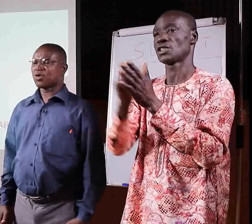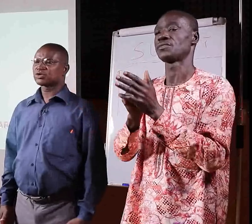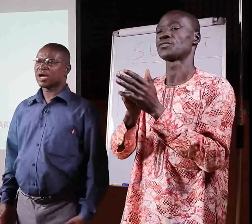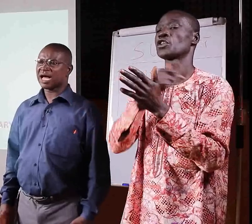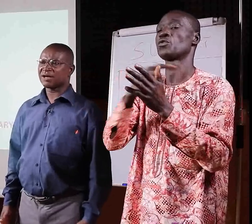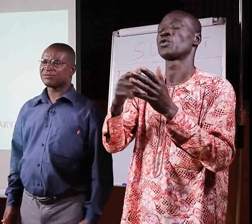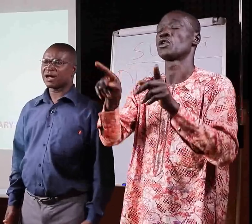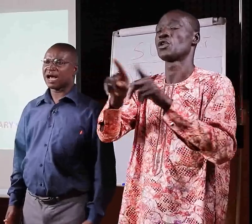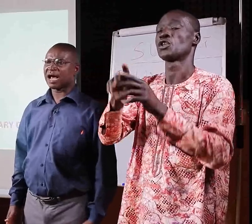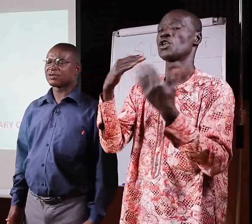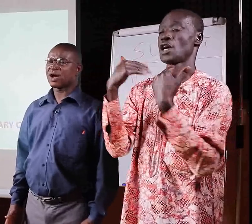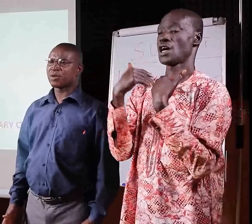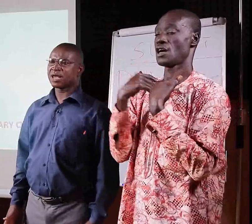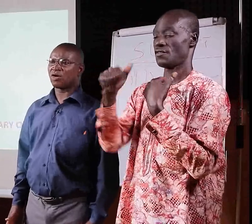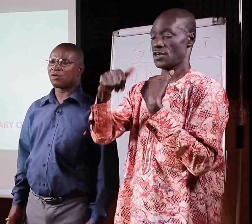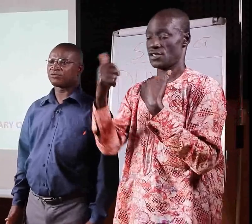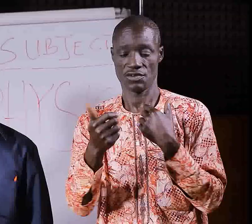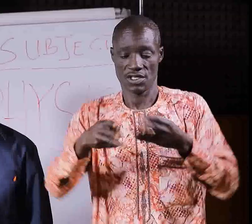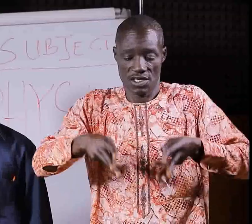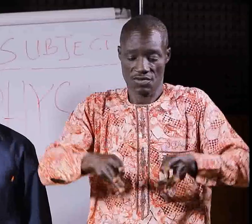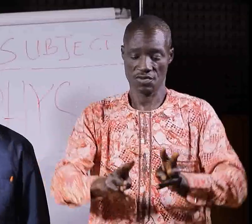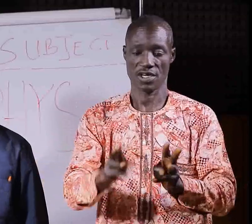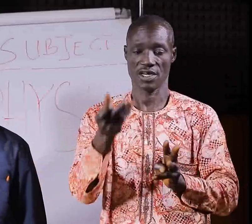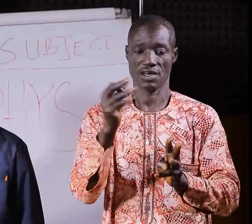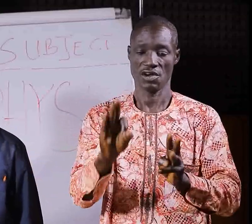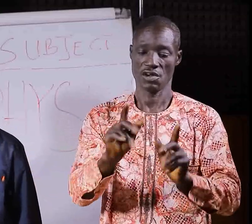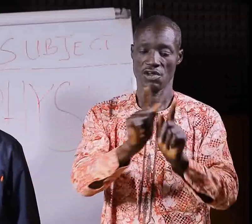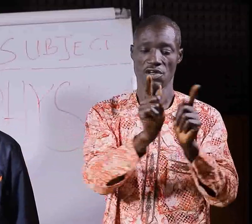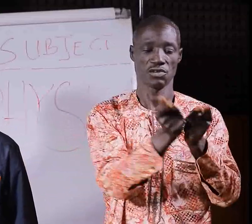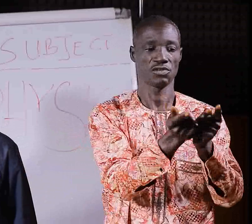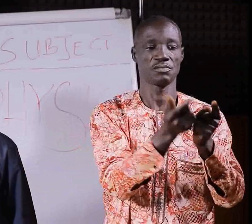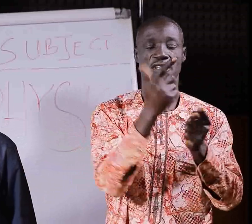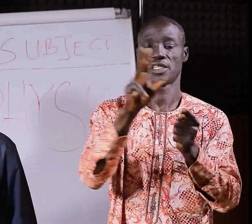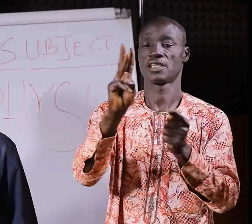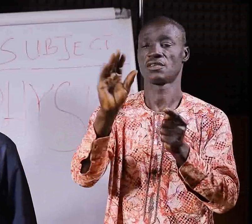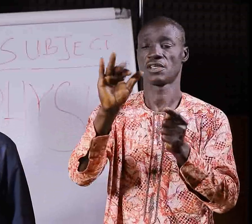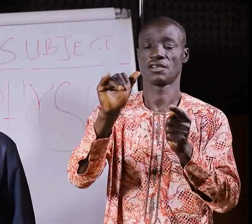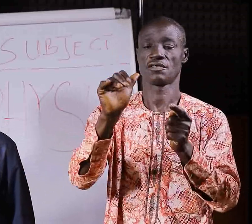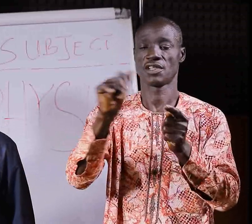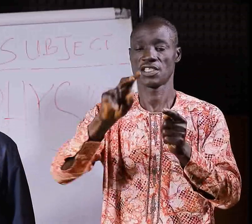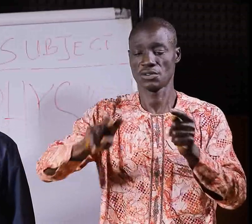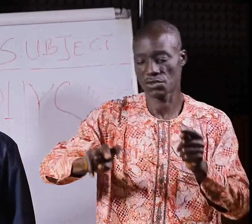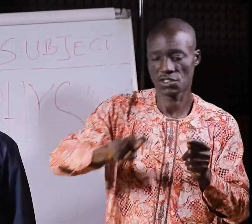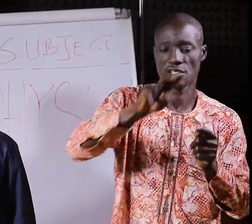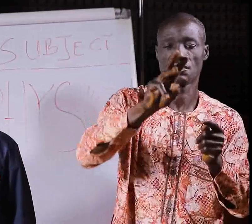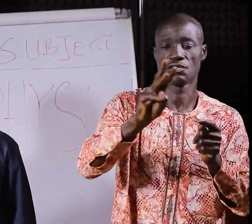we also have another way of categorizing waves, either as traveling